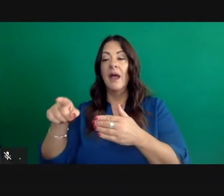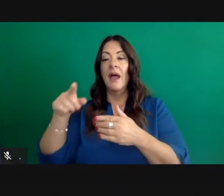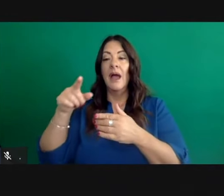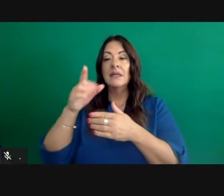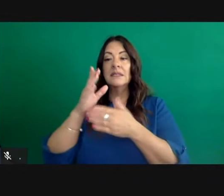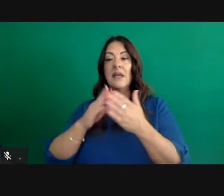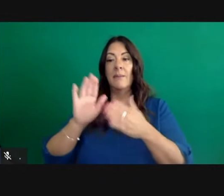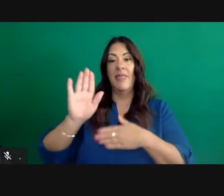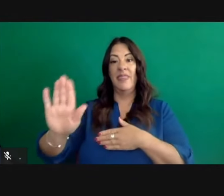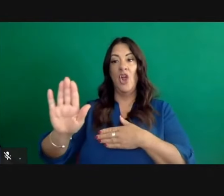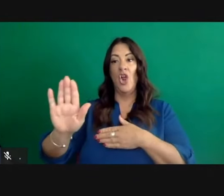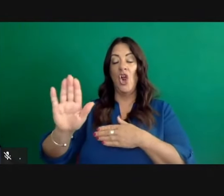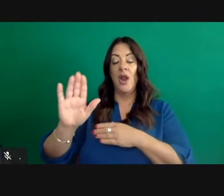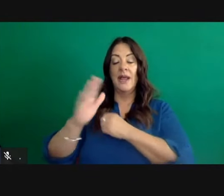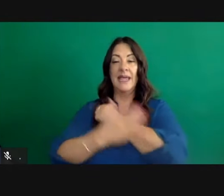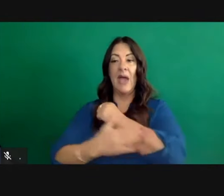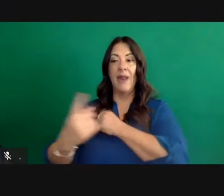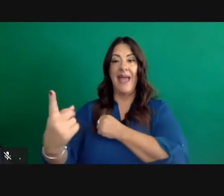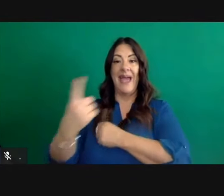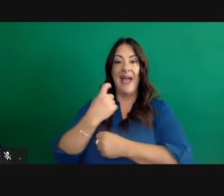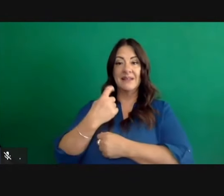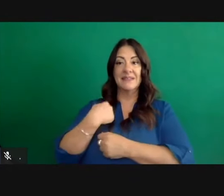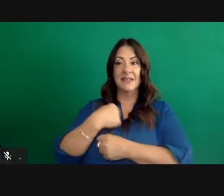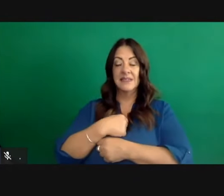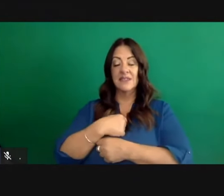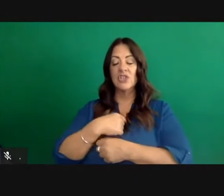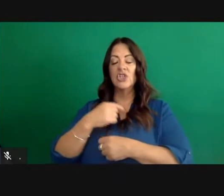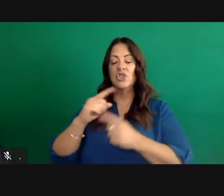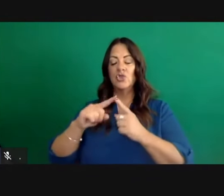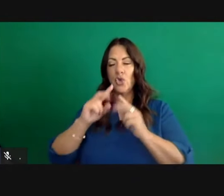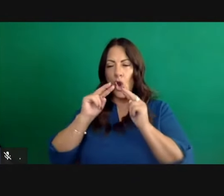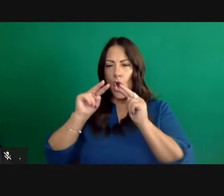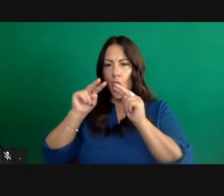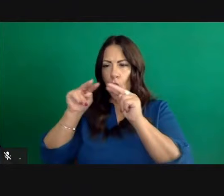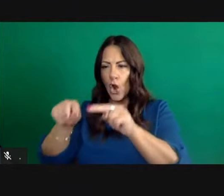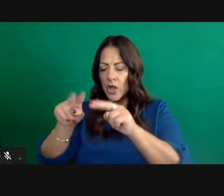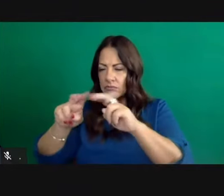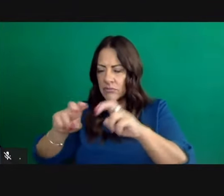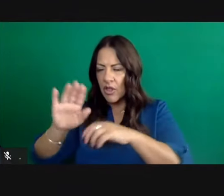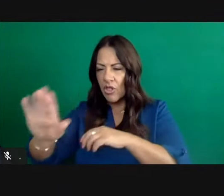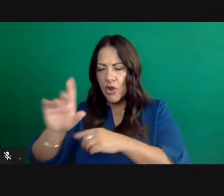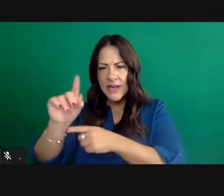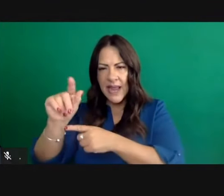some specific data to make sure that it's complete and accurate, so that